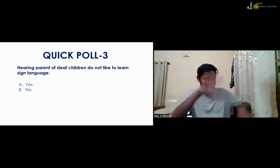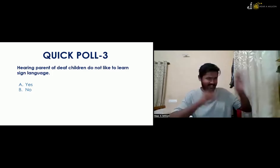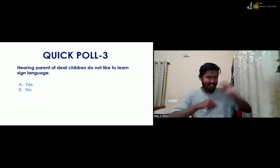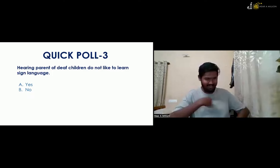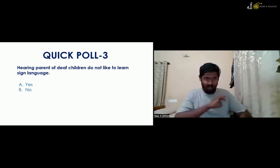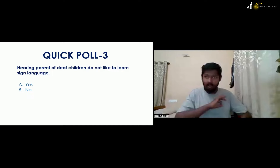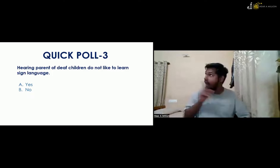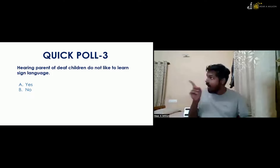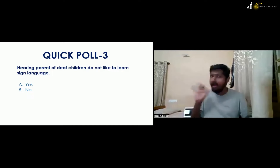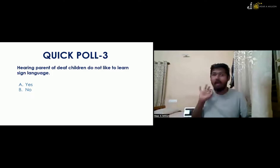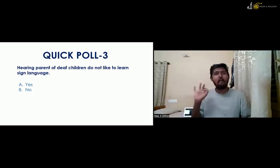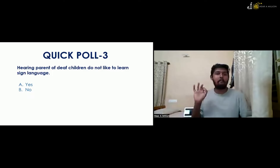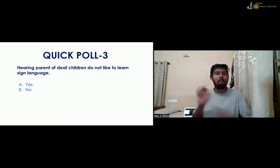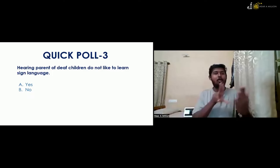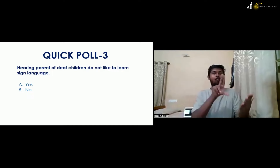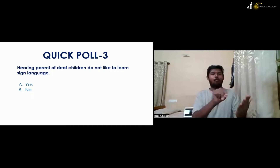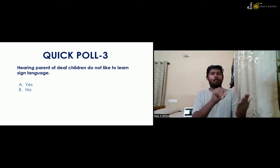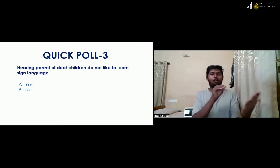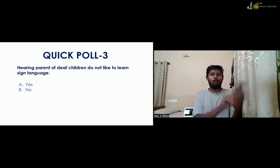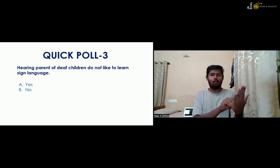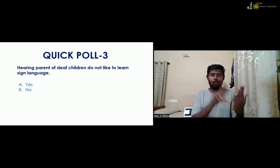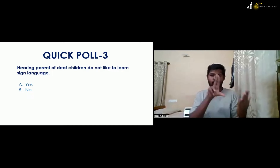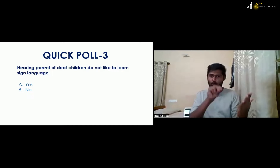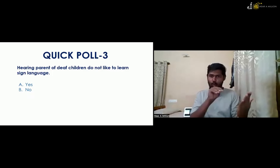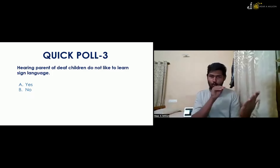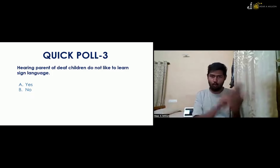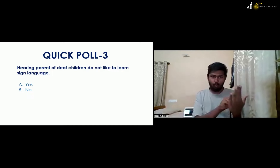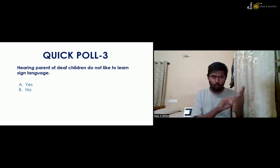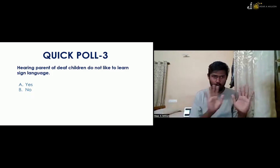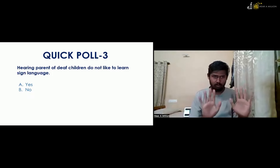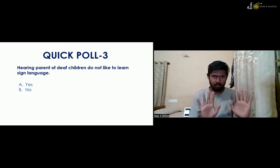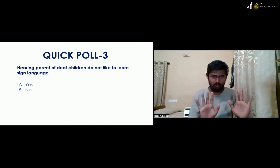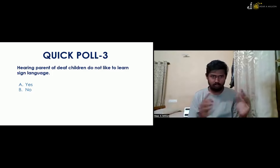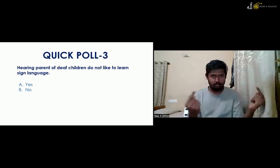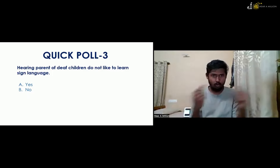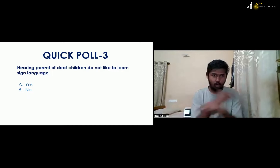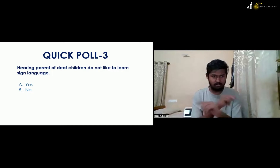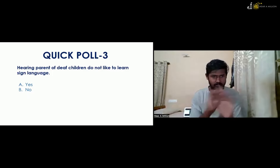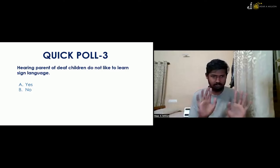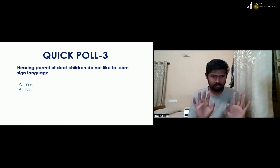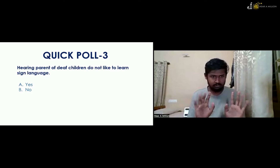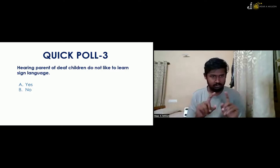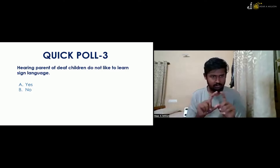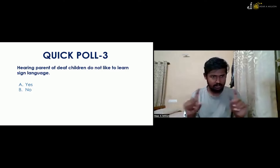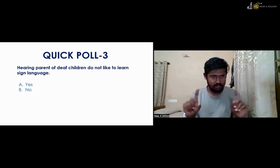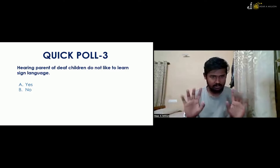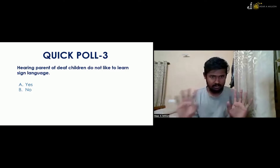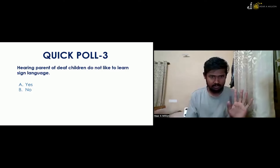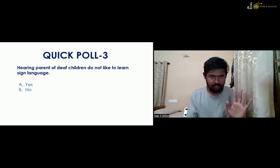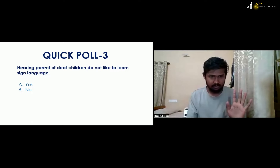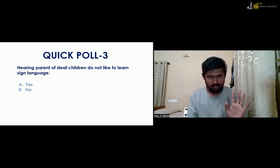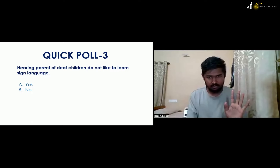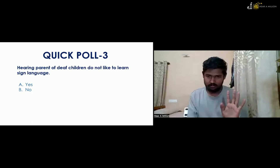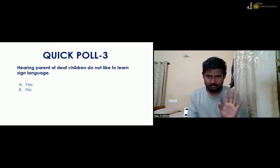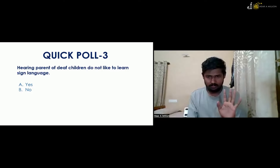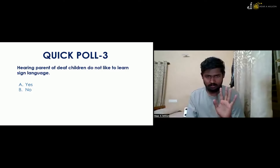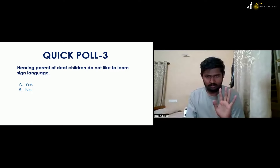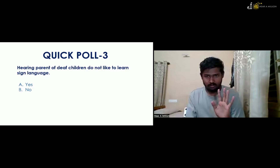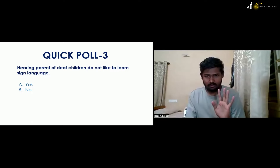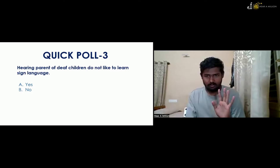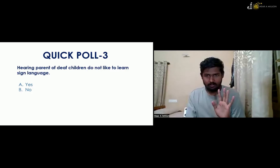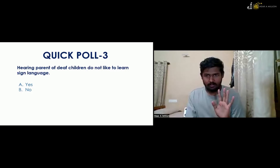on the option yes. Or if they would like to learn the language, then you have to click on the option no. I hope the